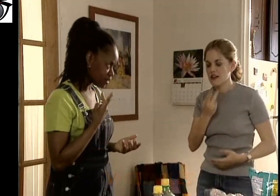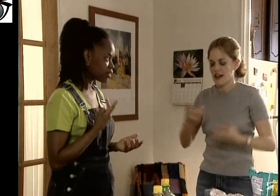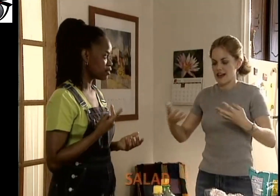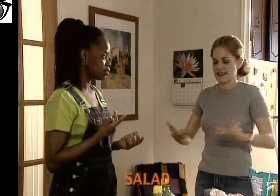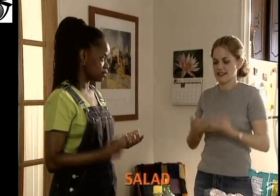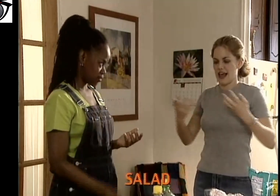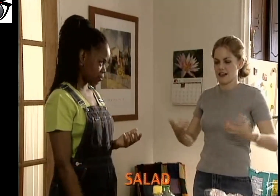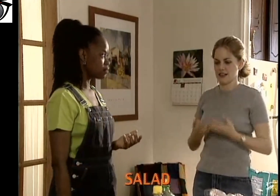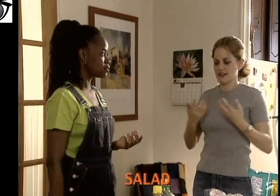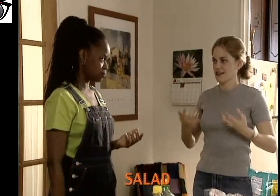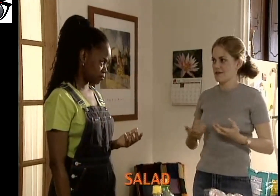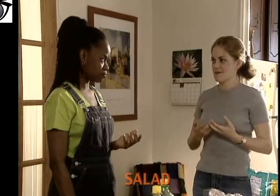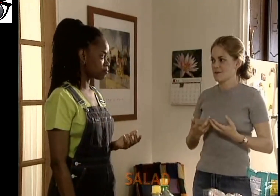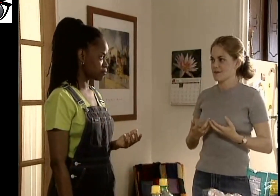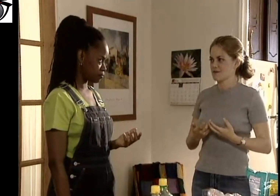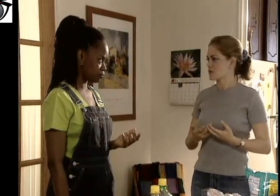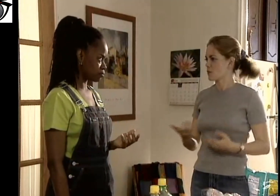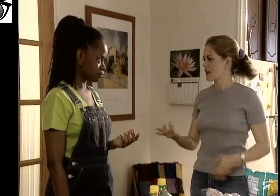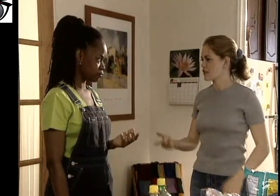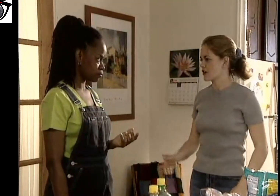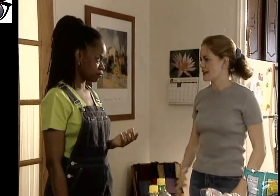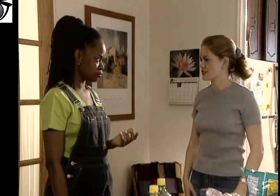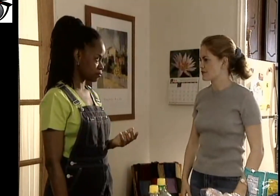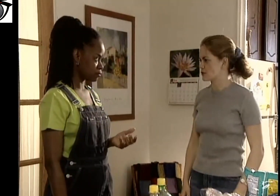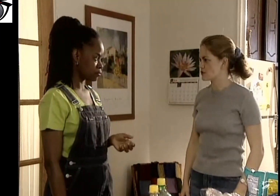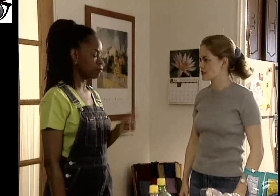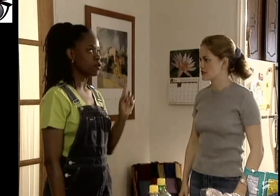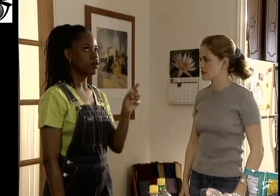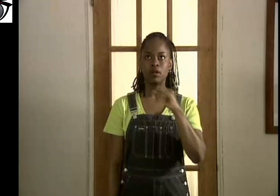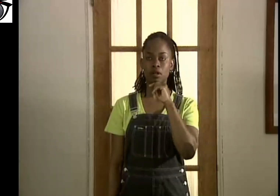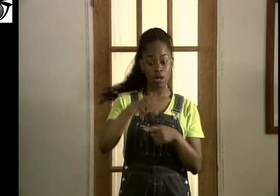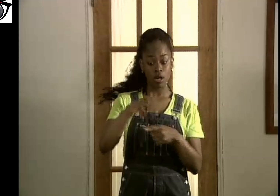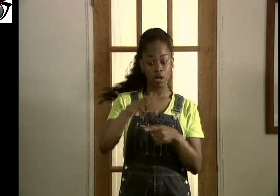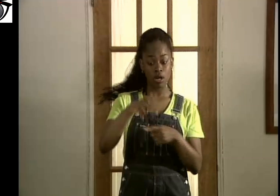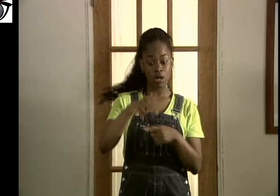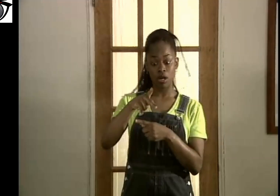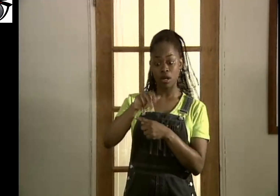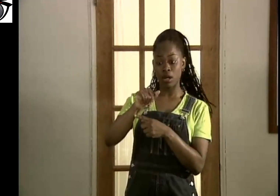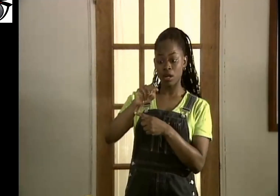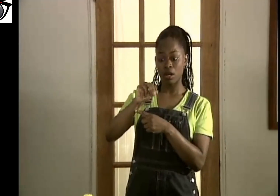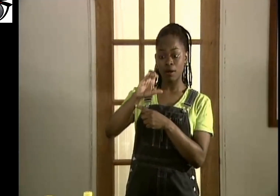Vegetables and salad. What other kinds of foods?